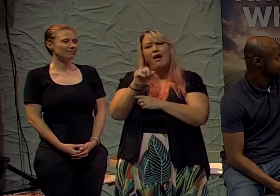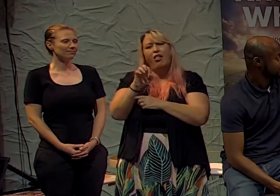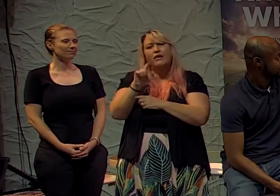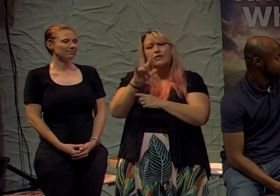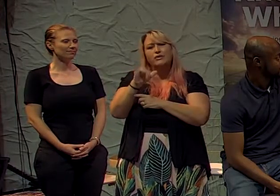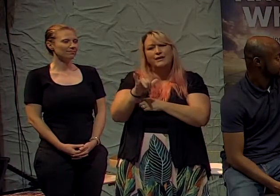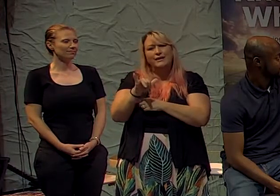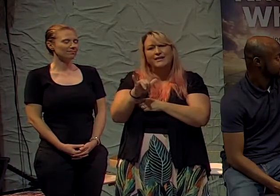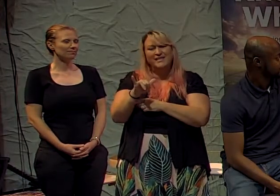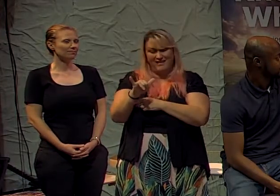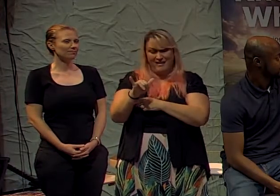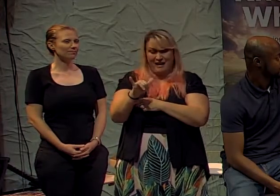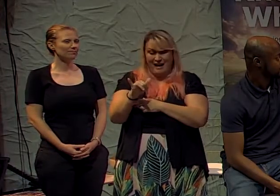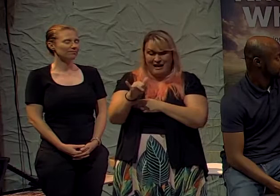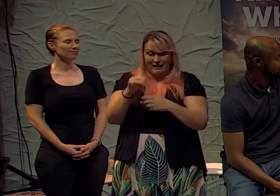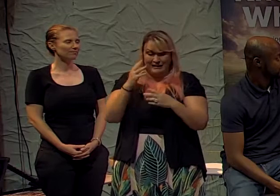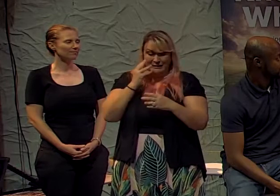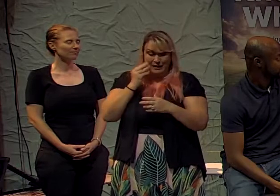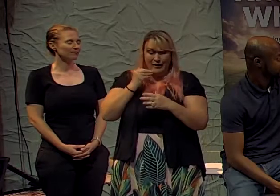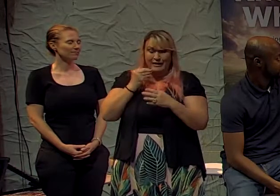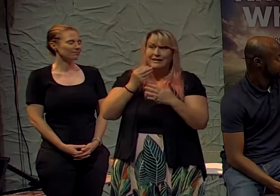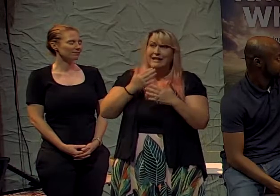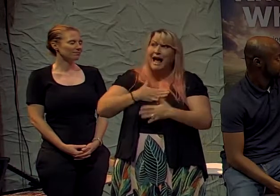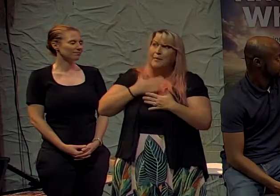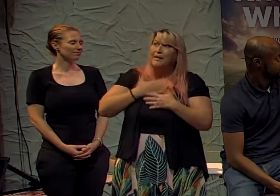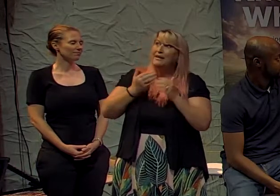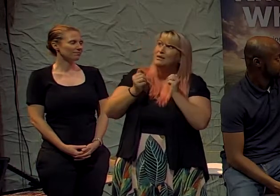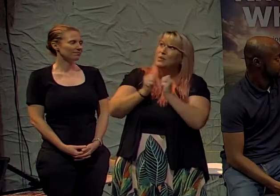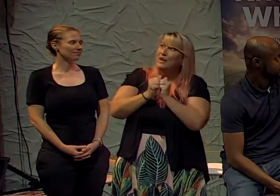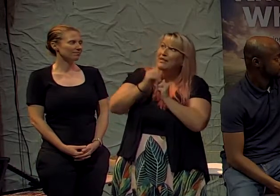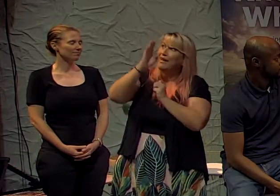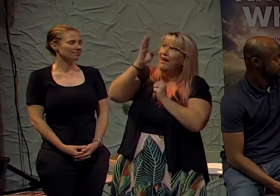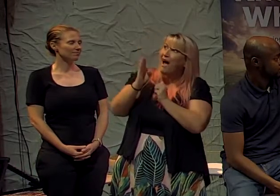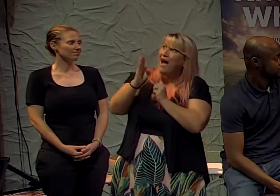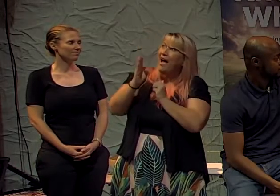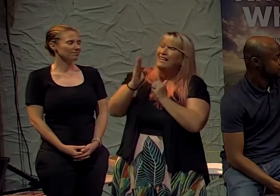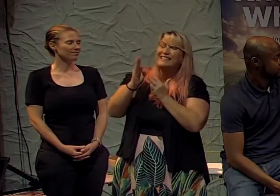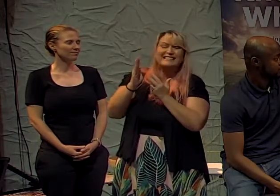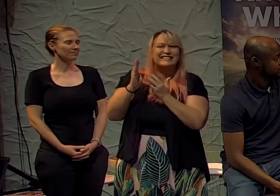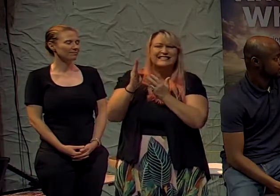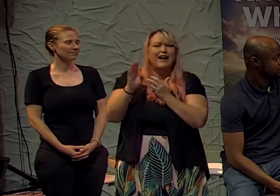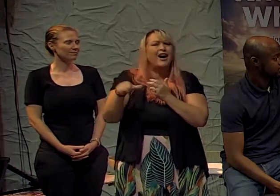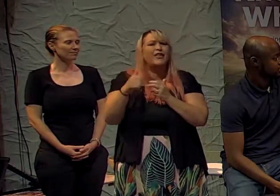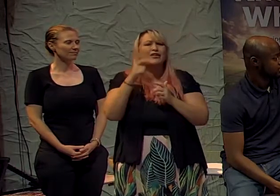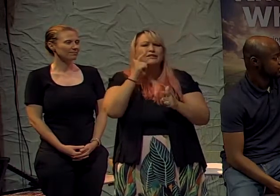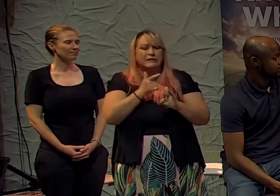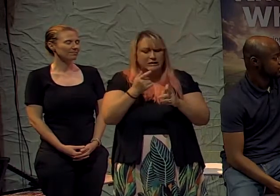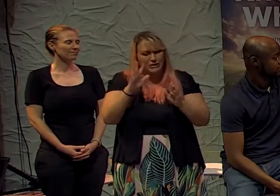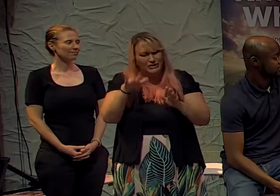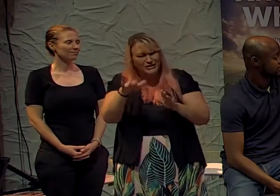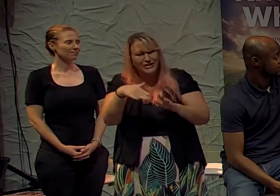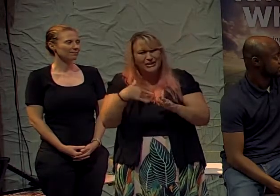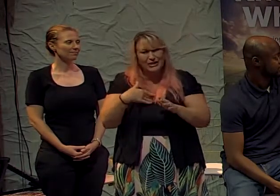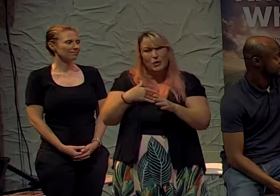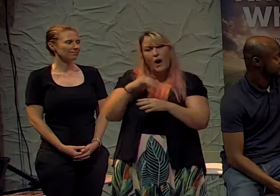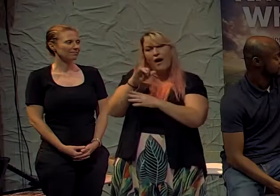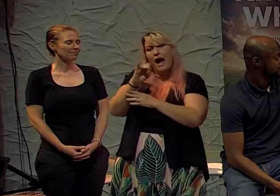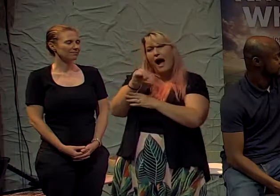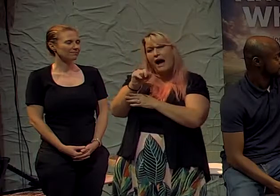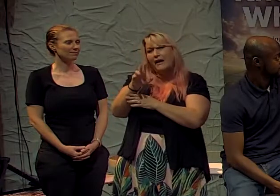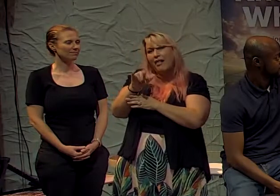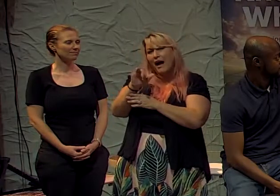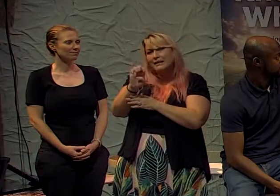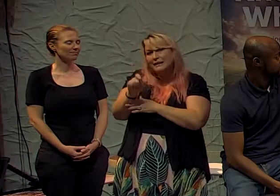of finding happiness in God, and another sister had to point this out to me, but she said, you're idolizing your